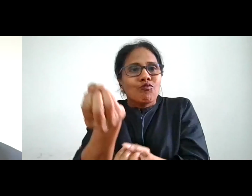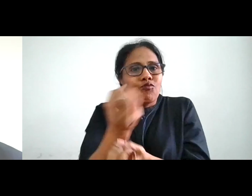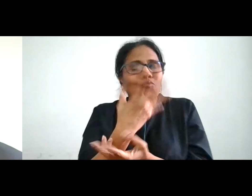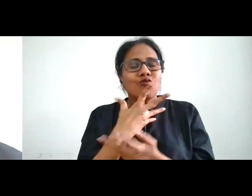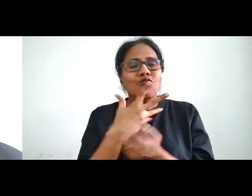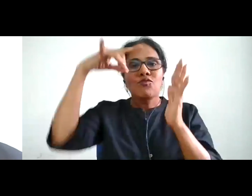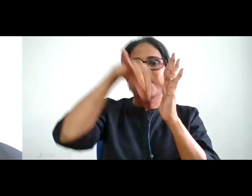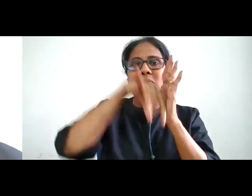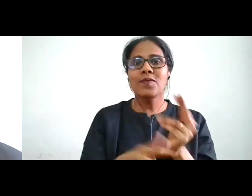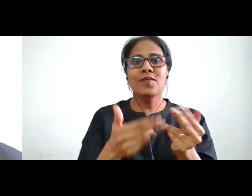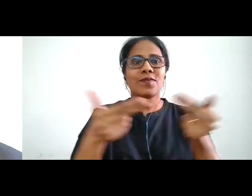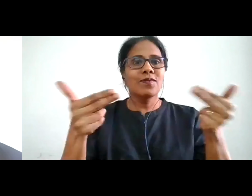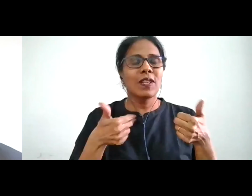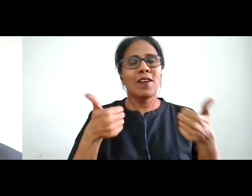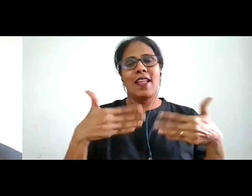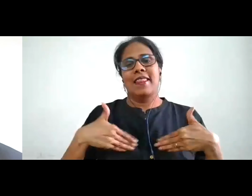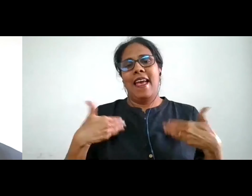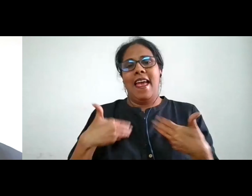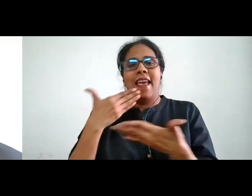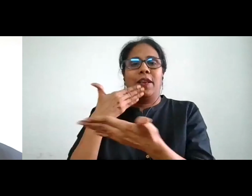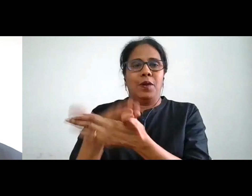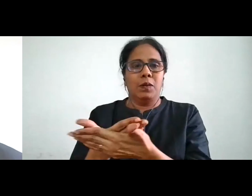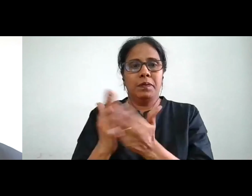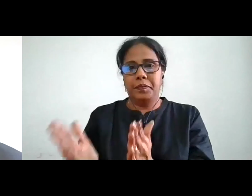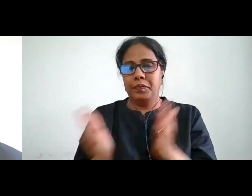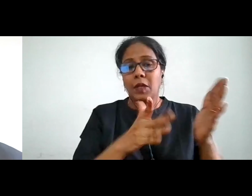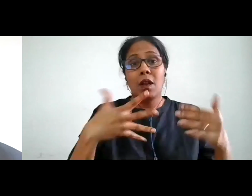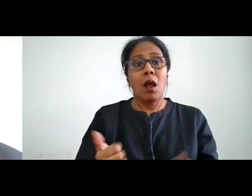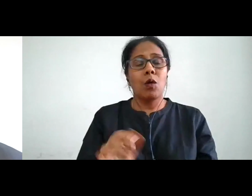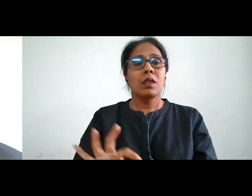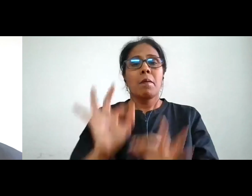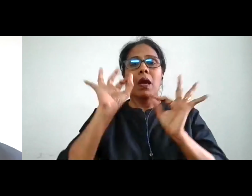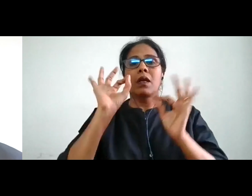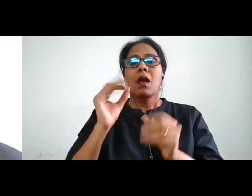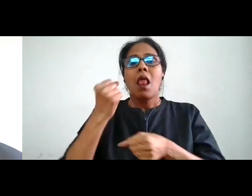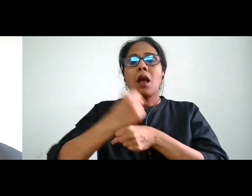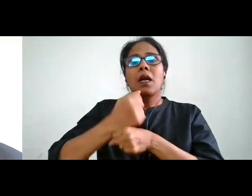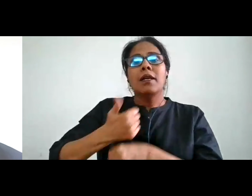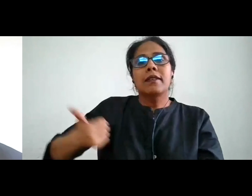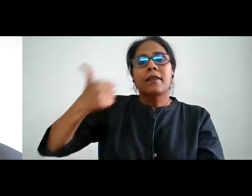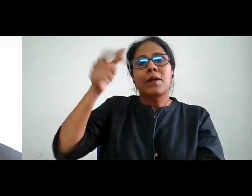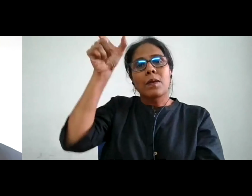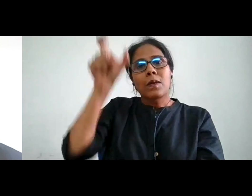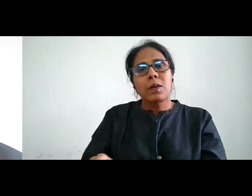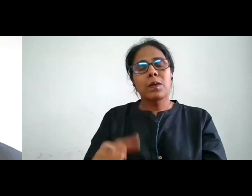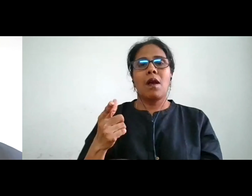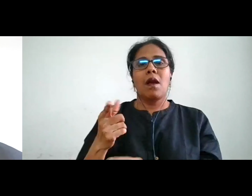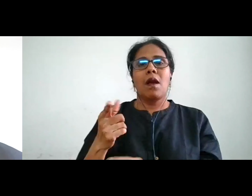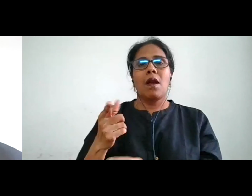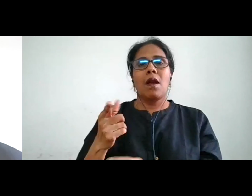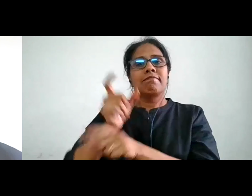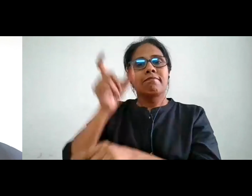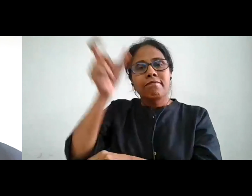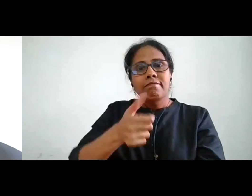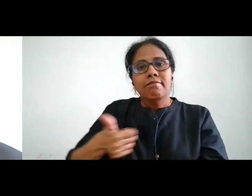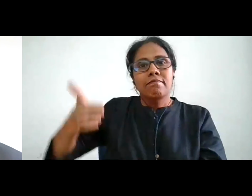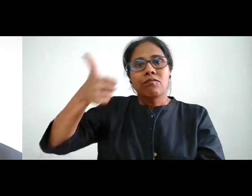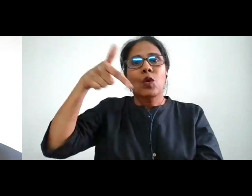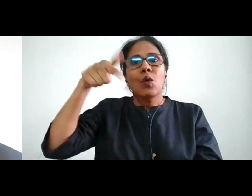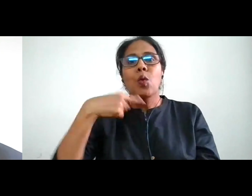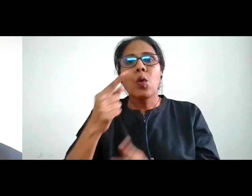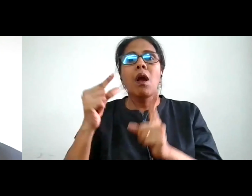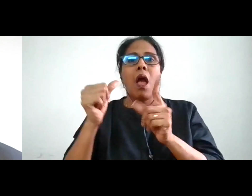It is my honor and privilege to now invite a special guest of honor, Professor Abhay Karandikar, to share his views. Professor Abhay Karandikar